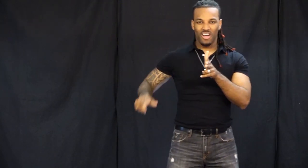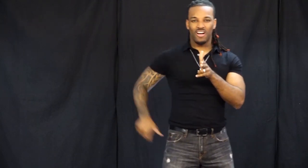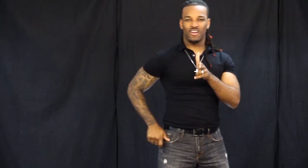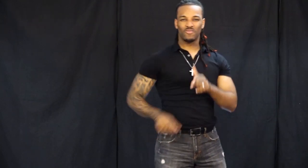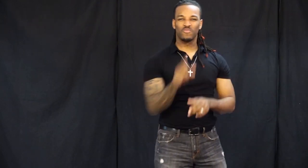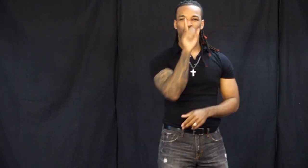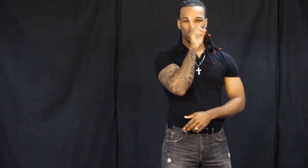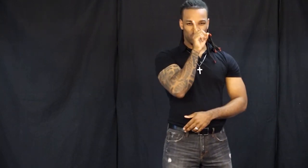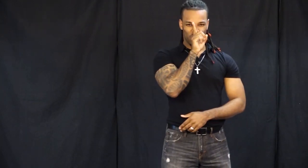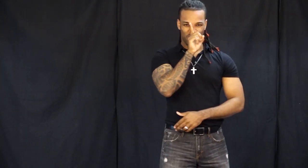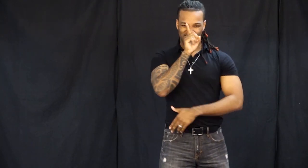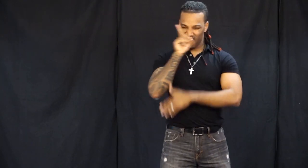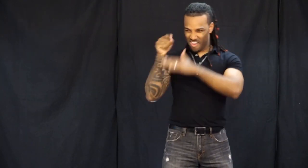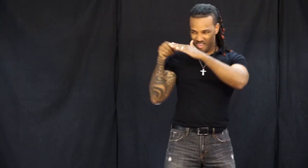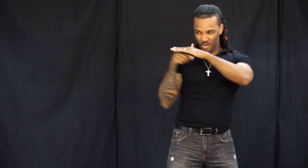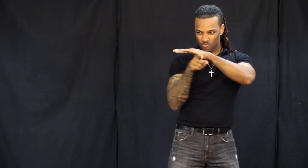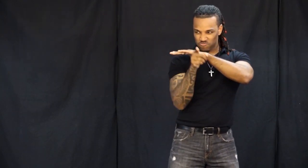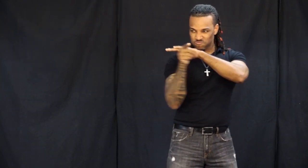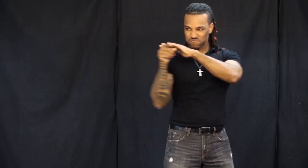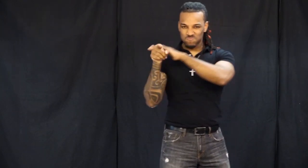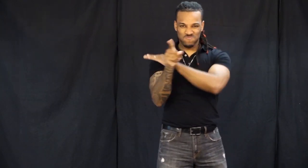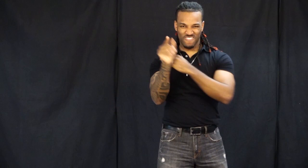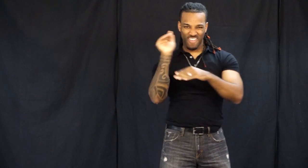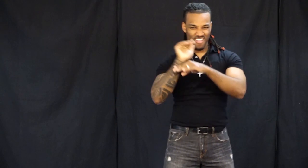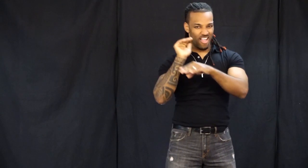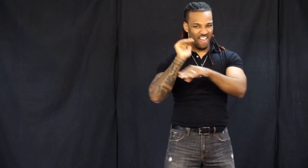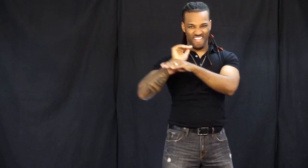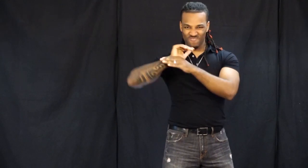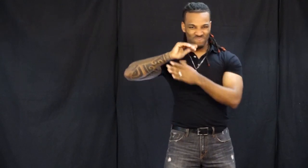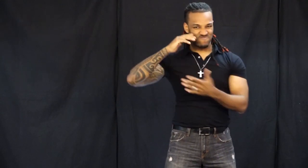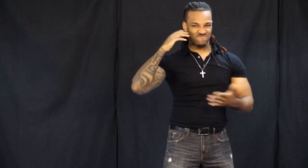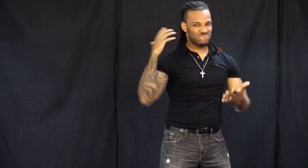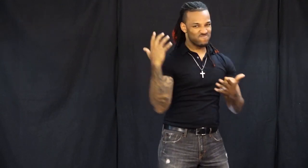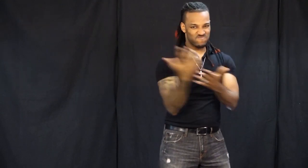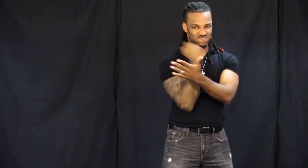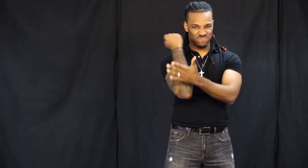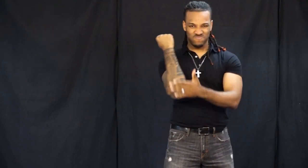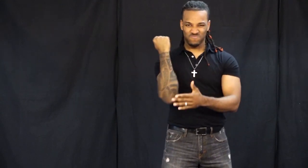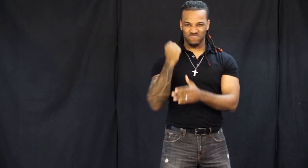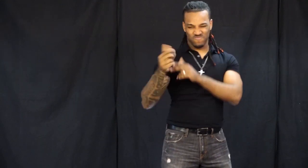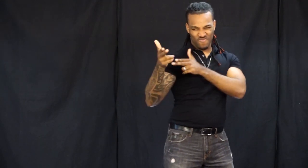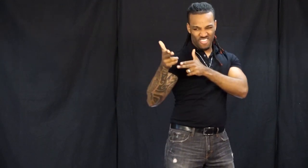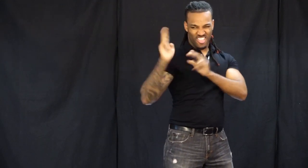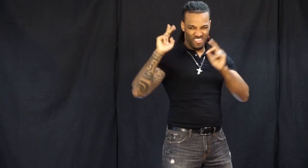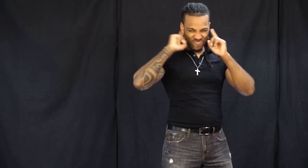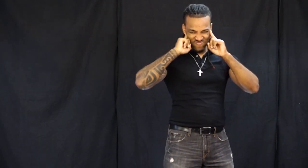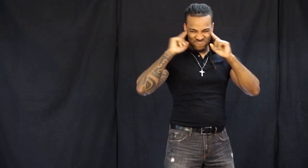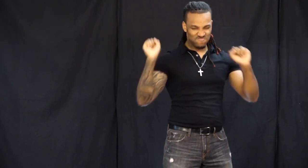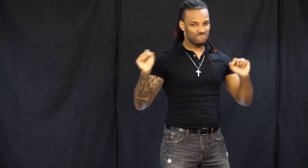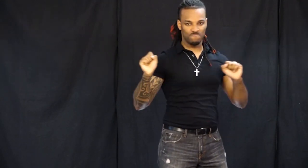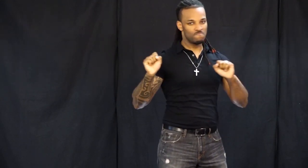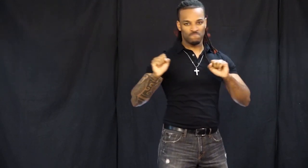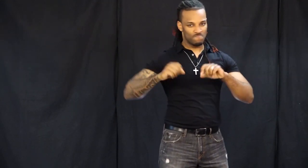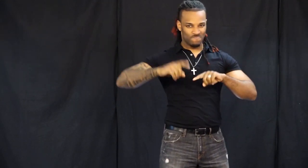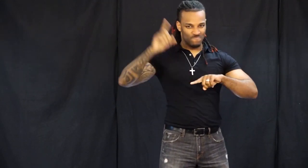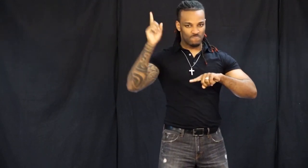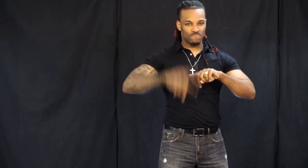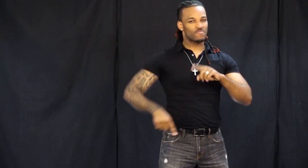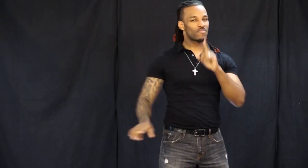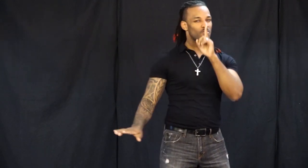gun. We move undercover and we move as one. Through the night we have one shot to live another day. We cannot let a stray gunshot give us away. We will